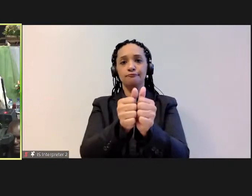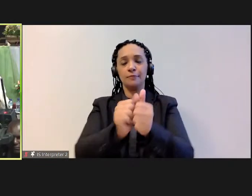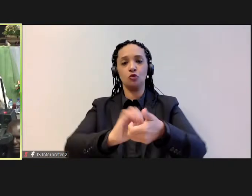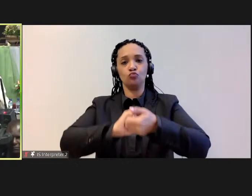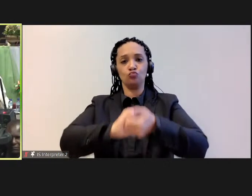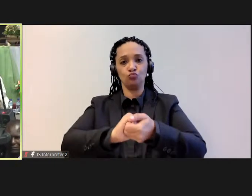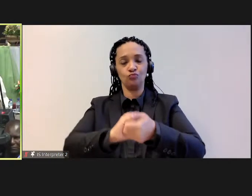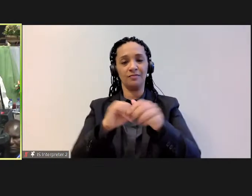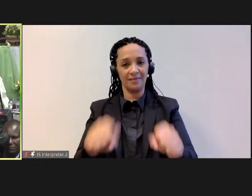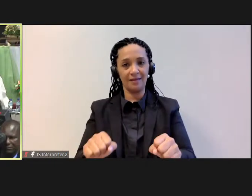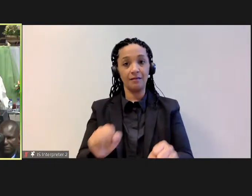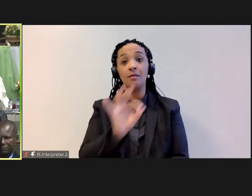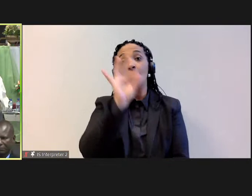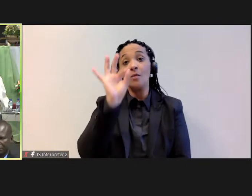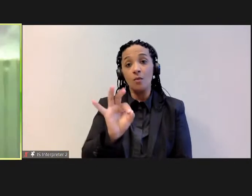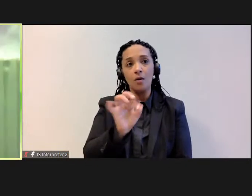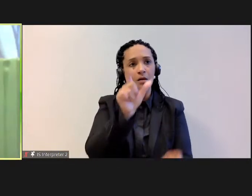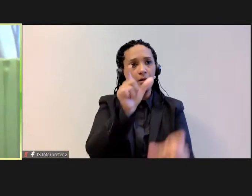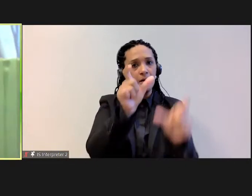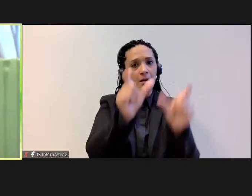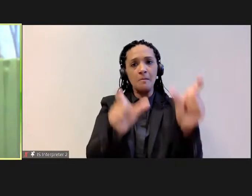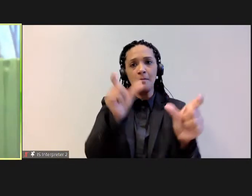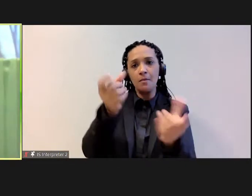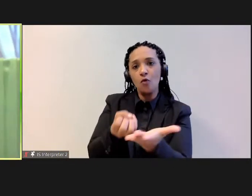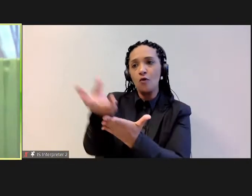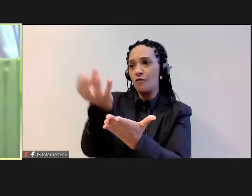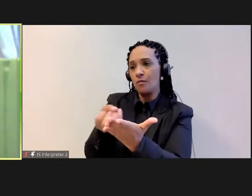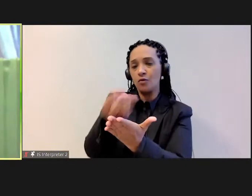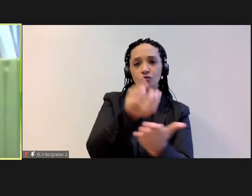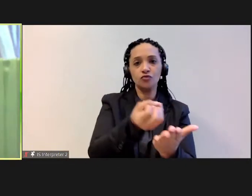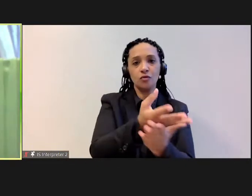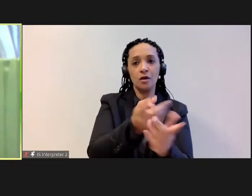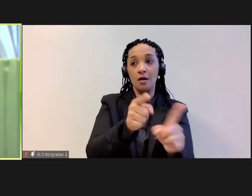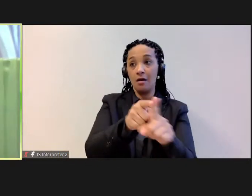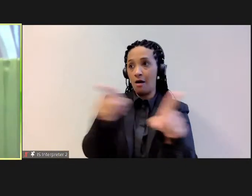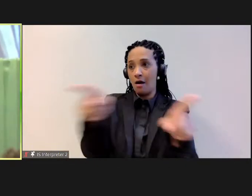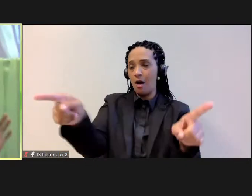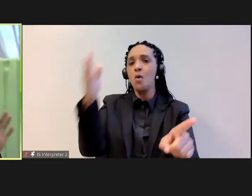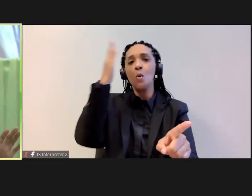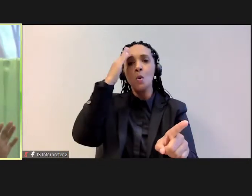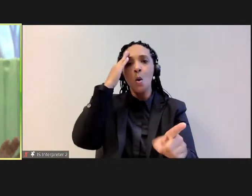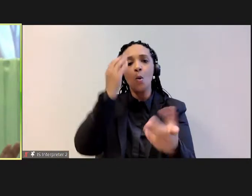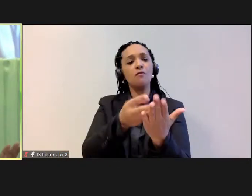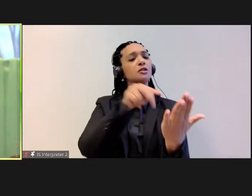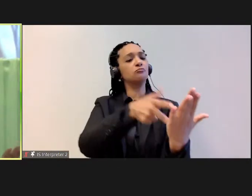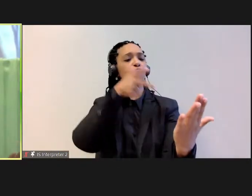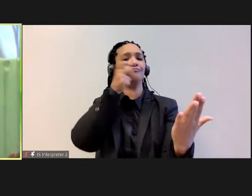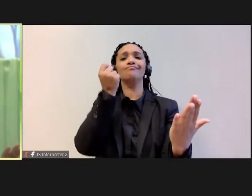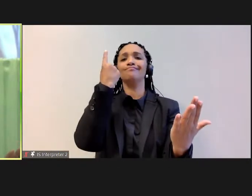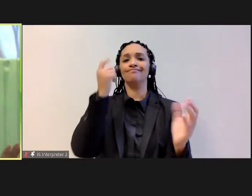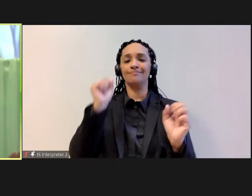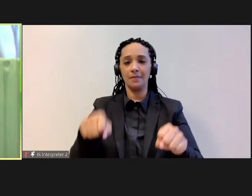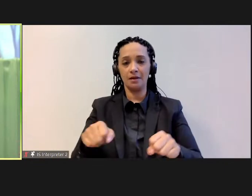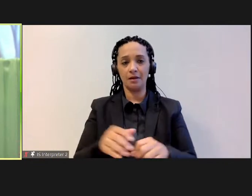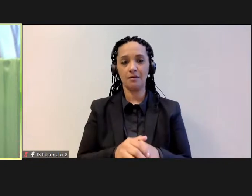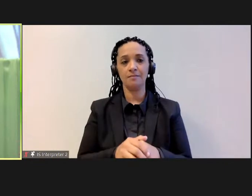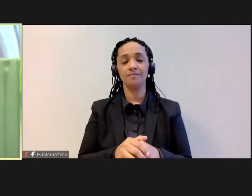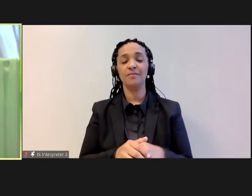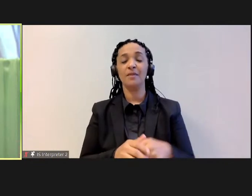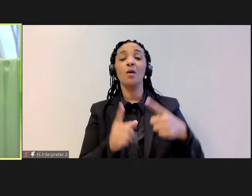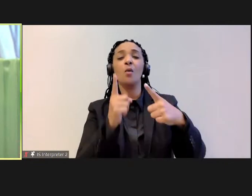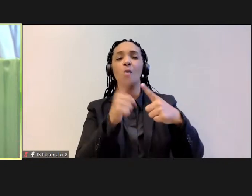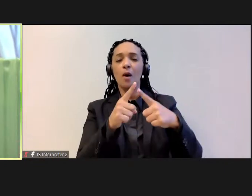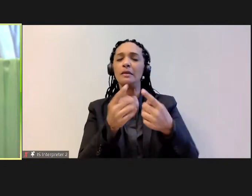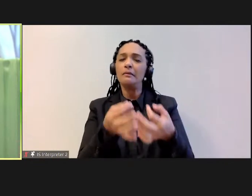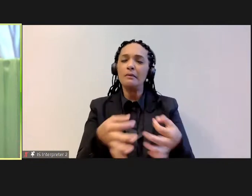that they need and also that they know how they are going to use that information. So private sector is just one key partner